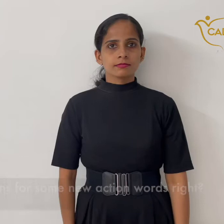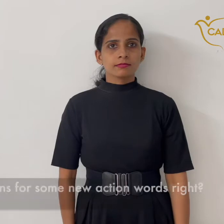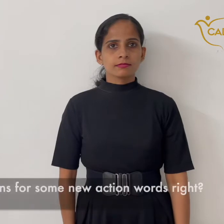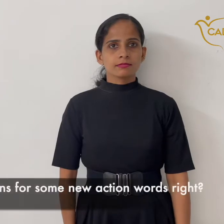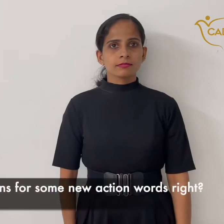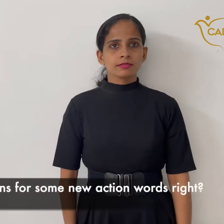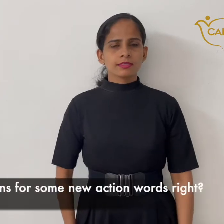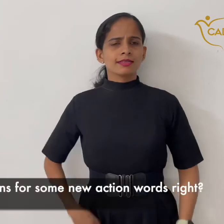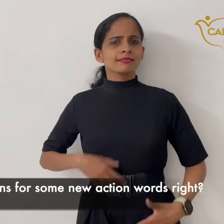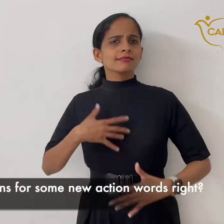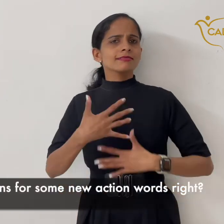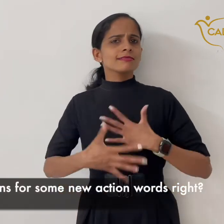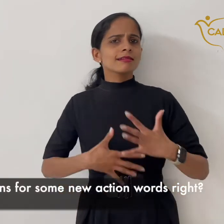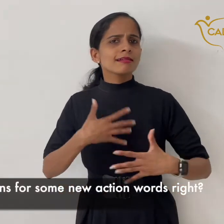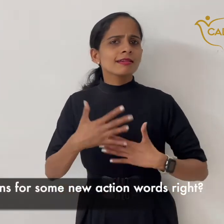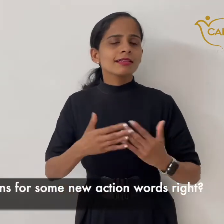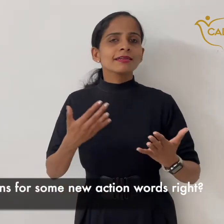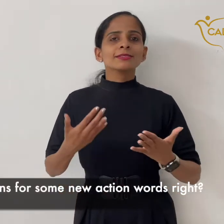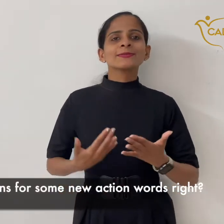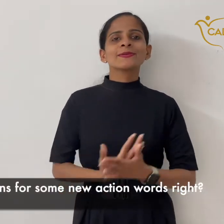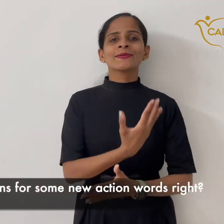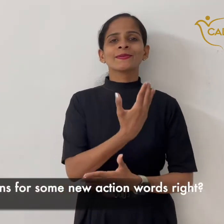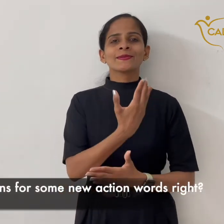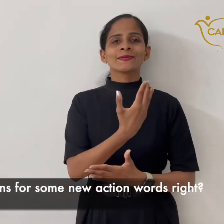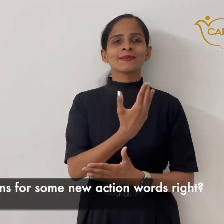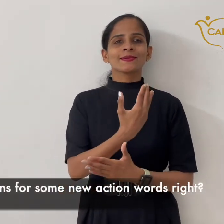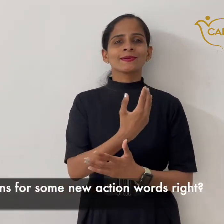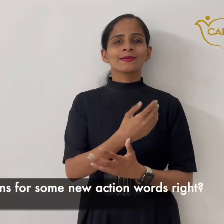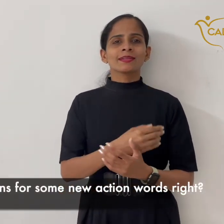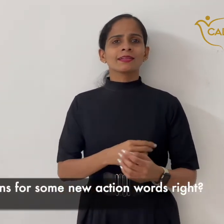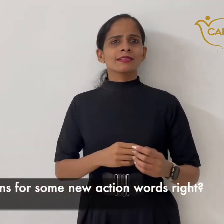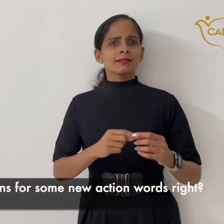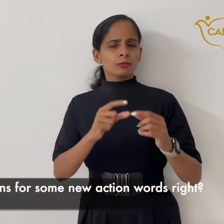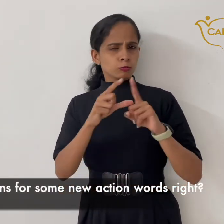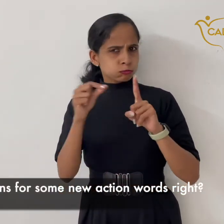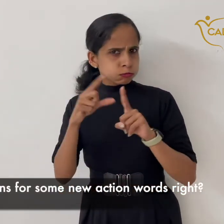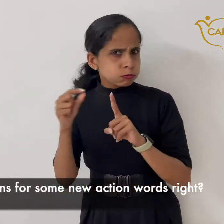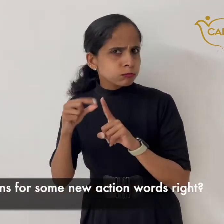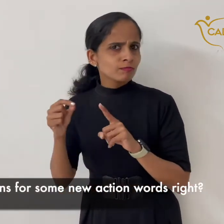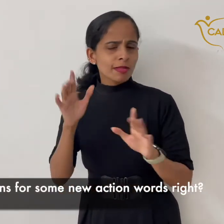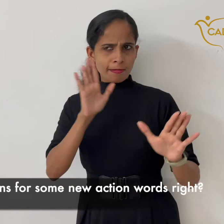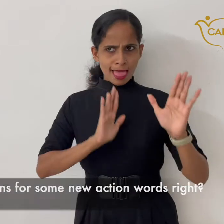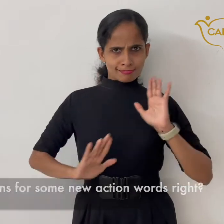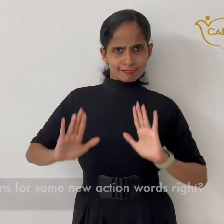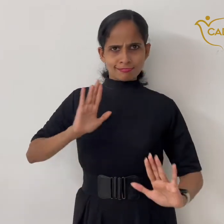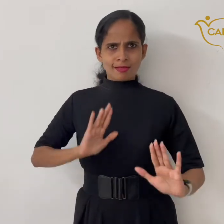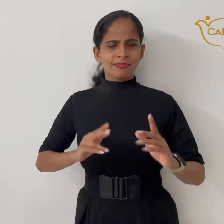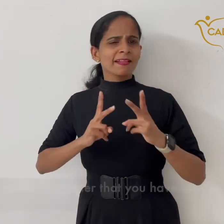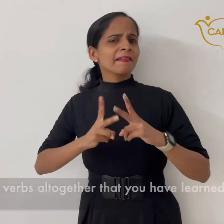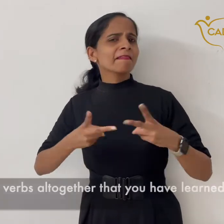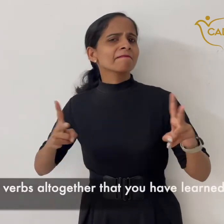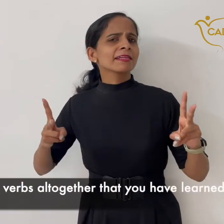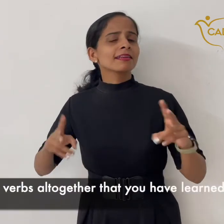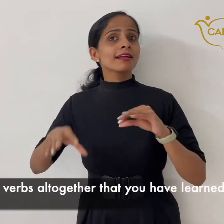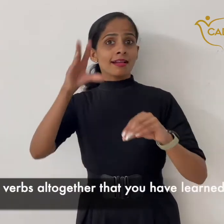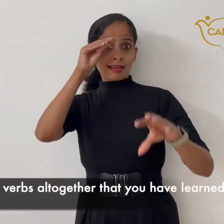we have learned signs for some new action words right so now